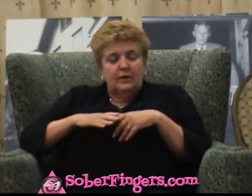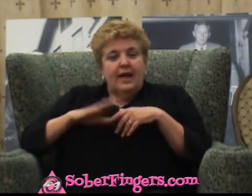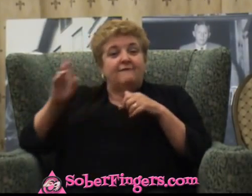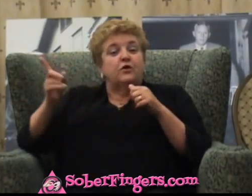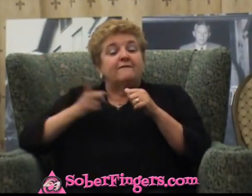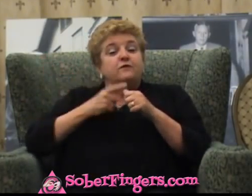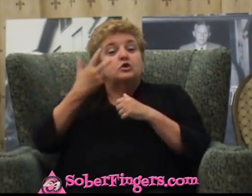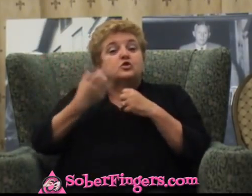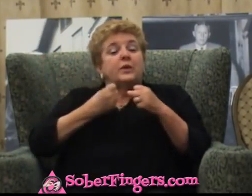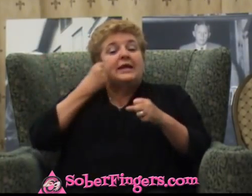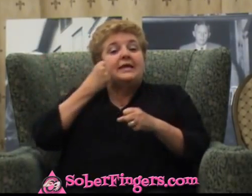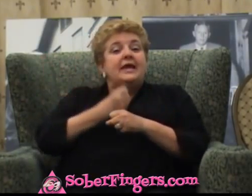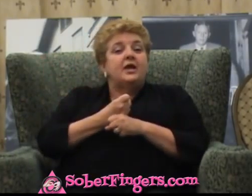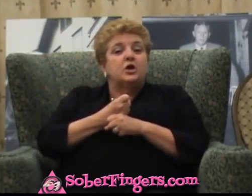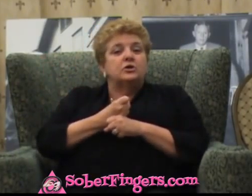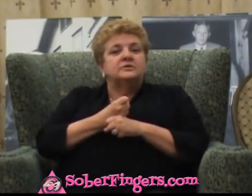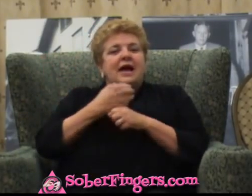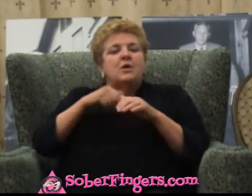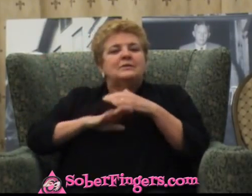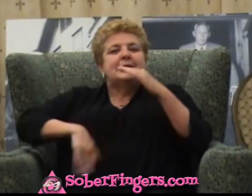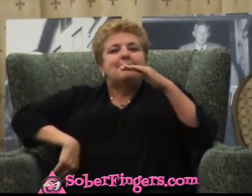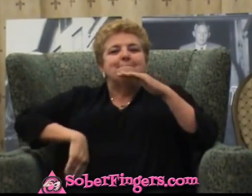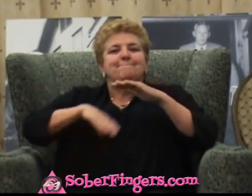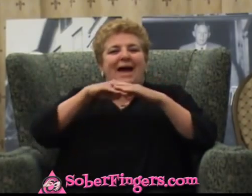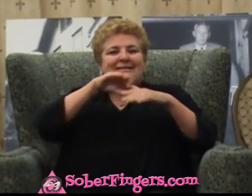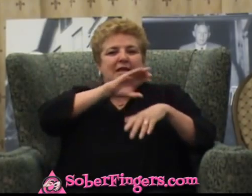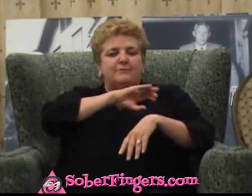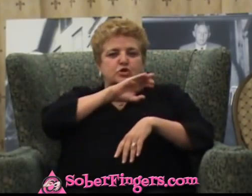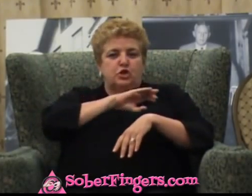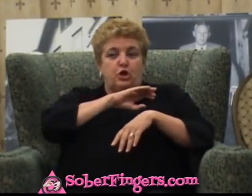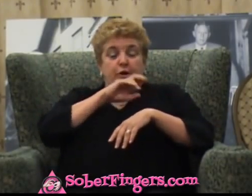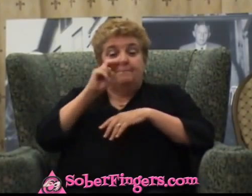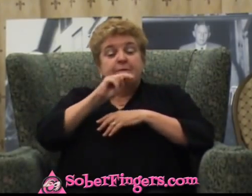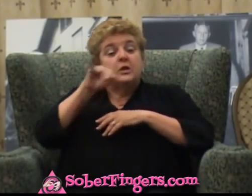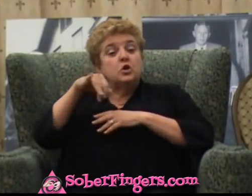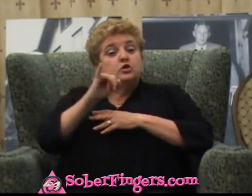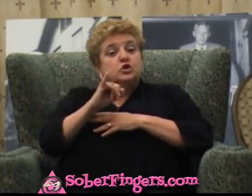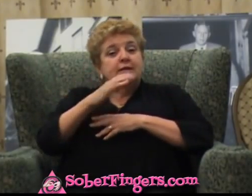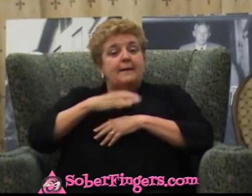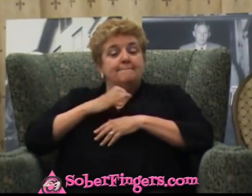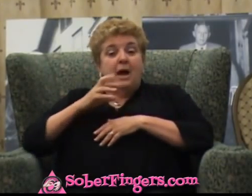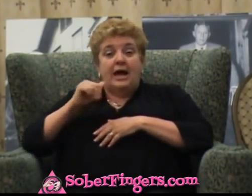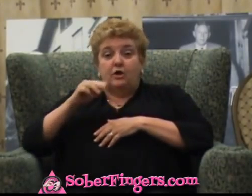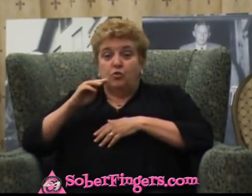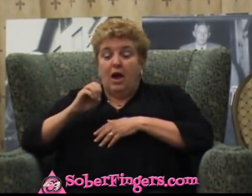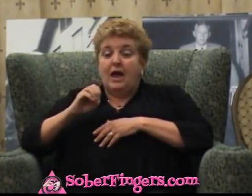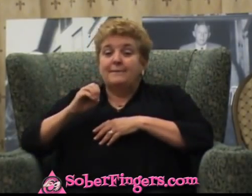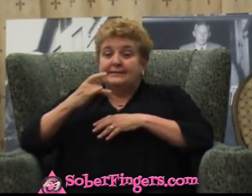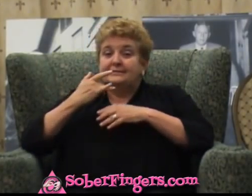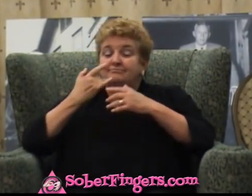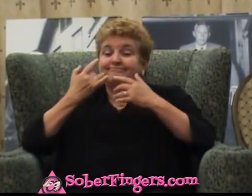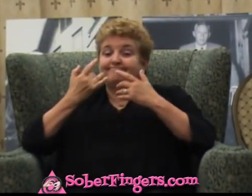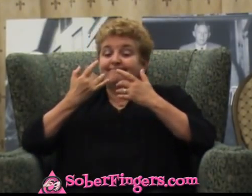sentence, I spent it in the maximum security part of the prison. Because in New Jersey, my crime is a violent crime. I'm a violent offender because my car became my